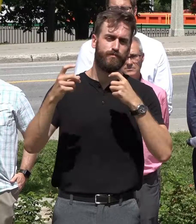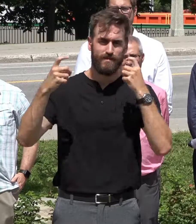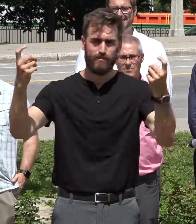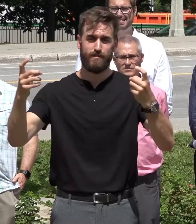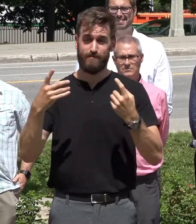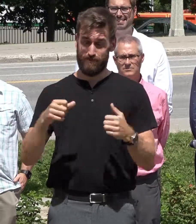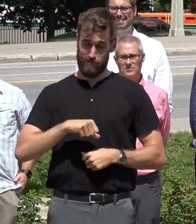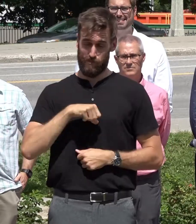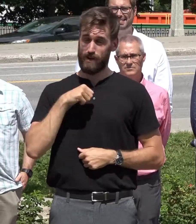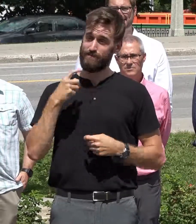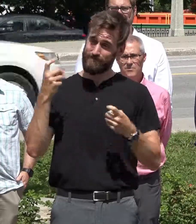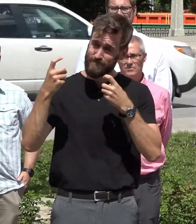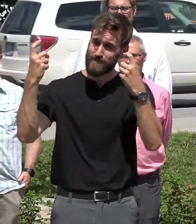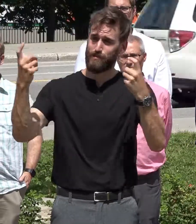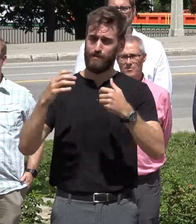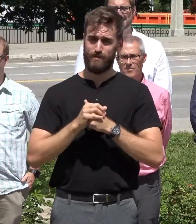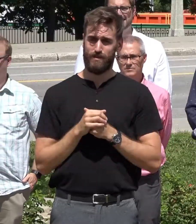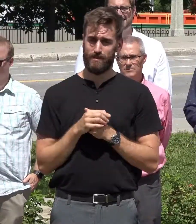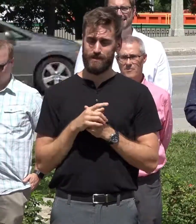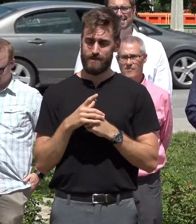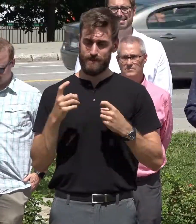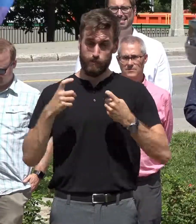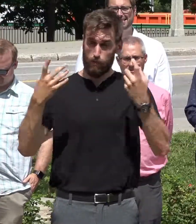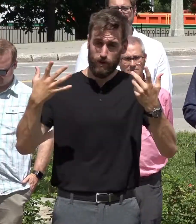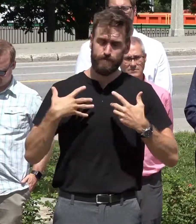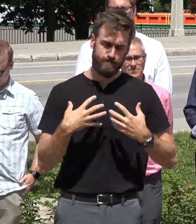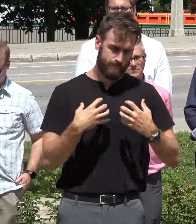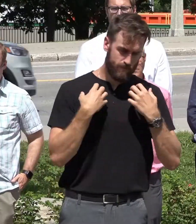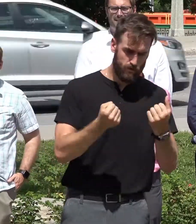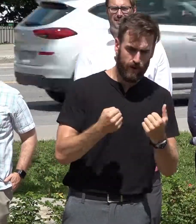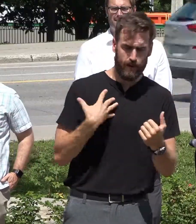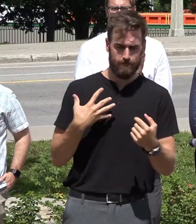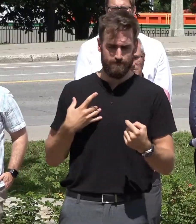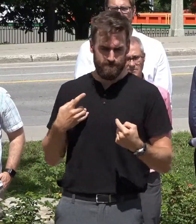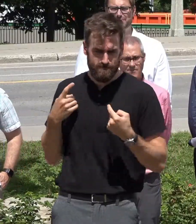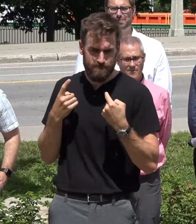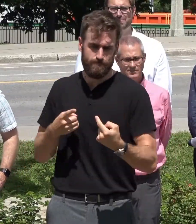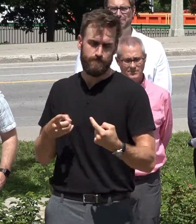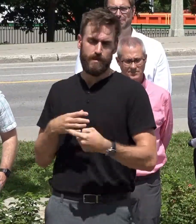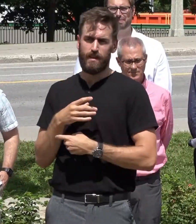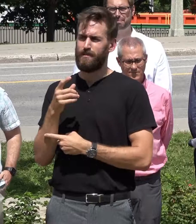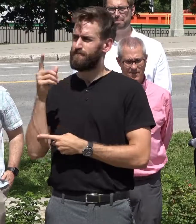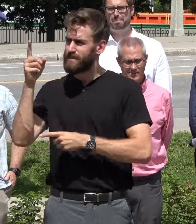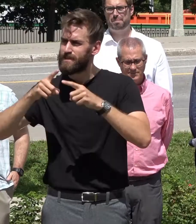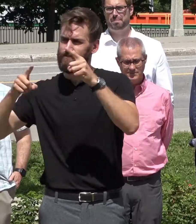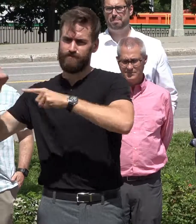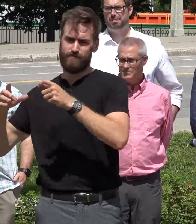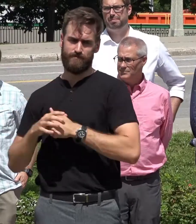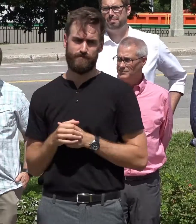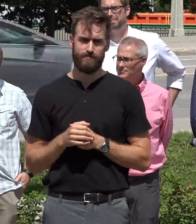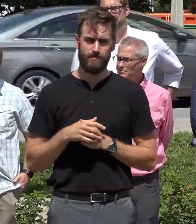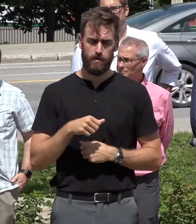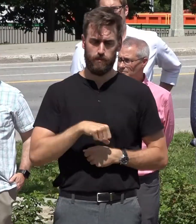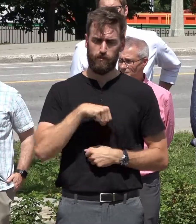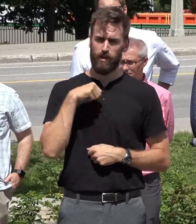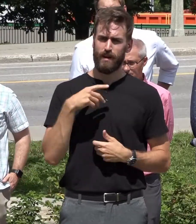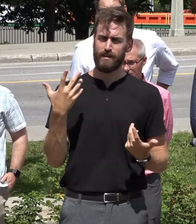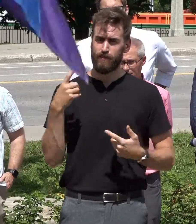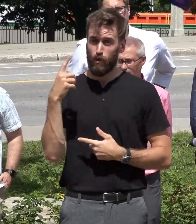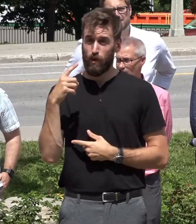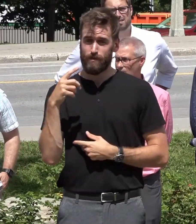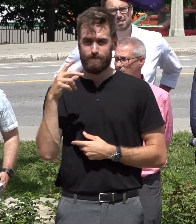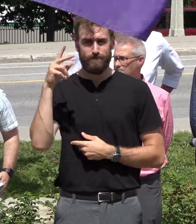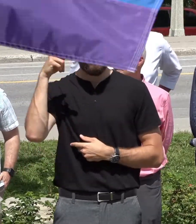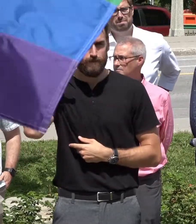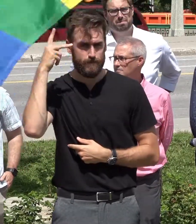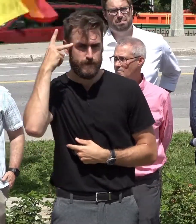after all, a celebration of our strengths, our resilience, and our differences. But pride is also